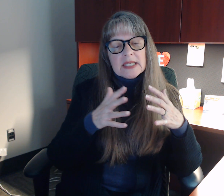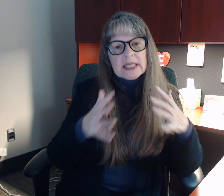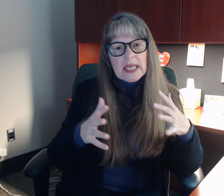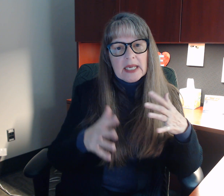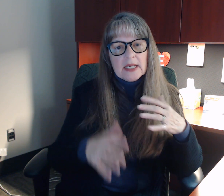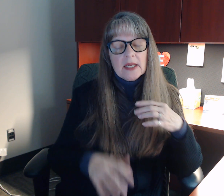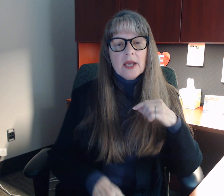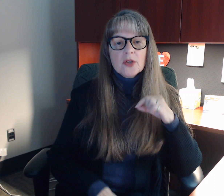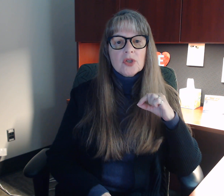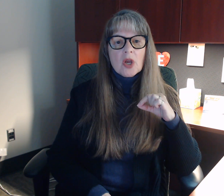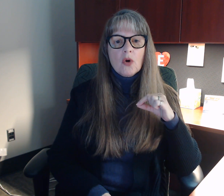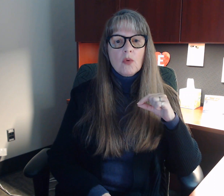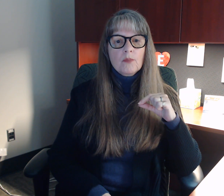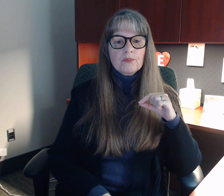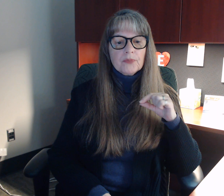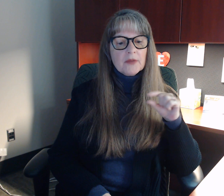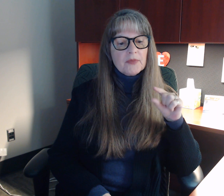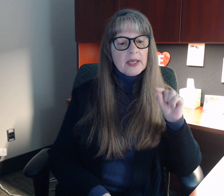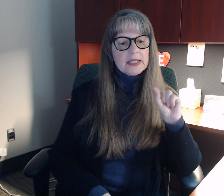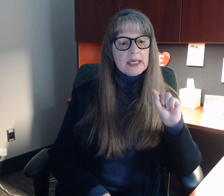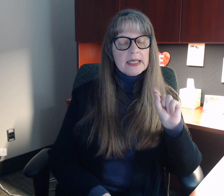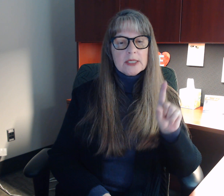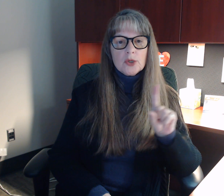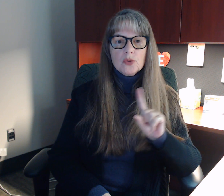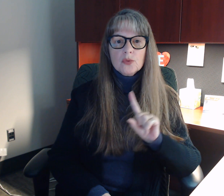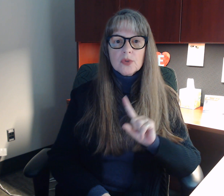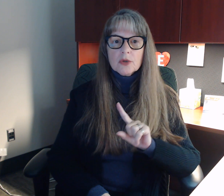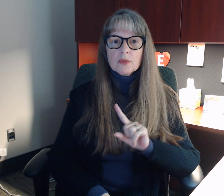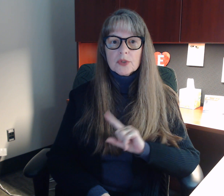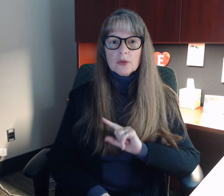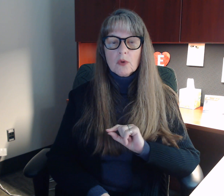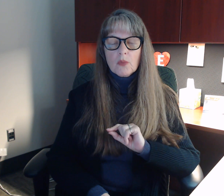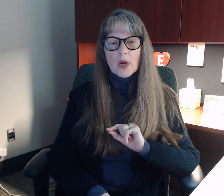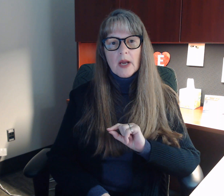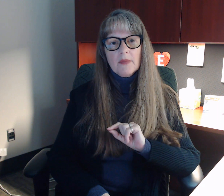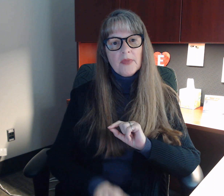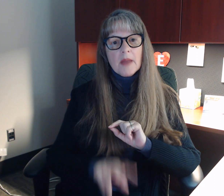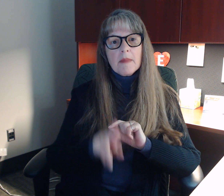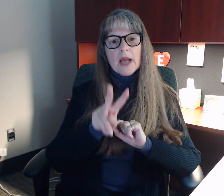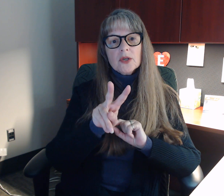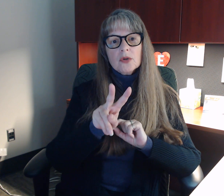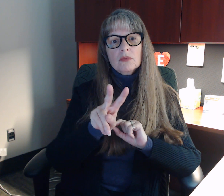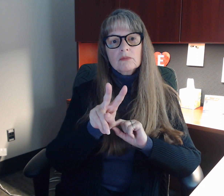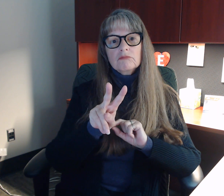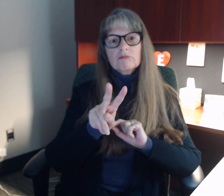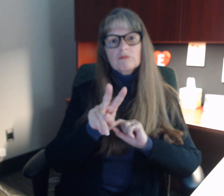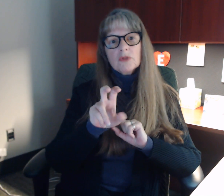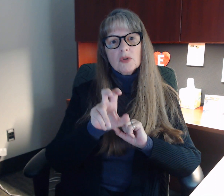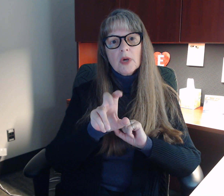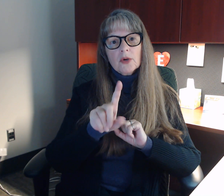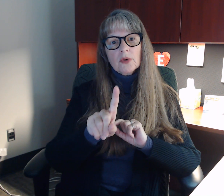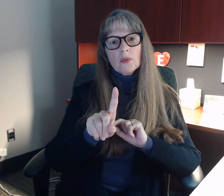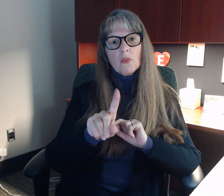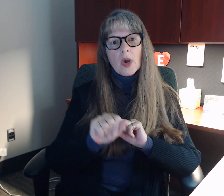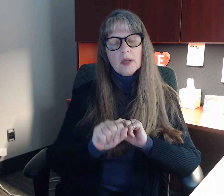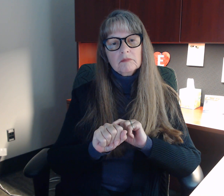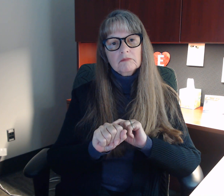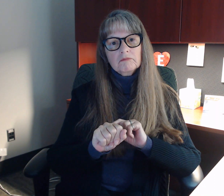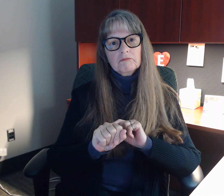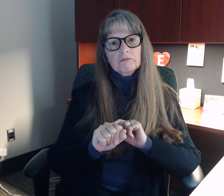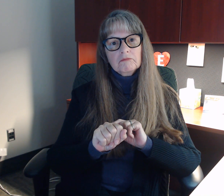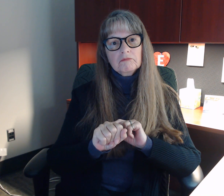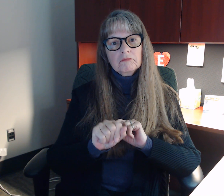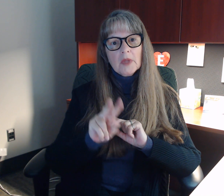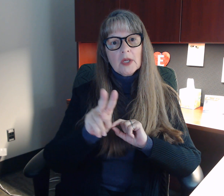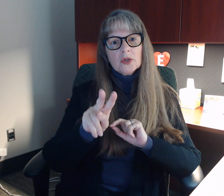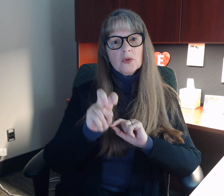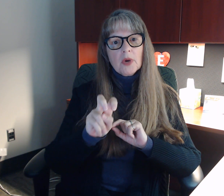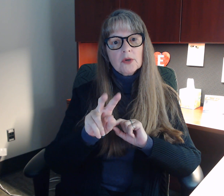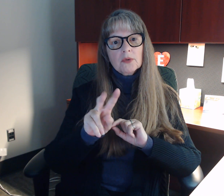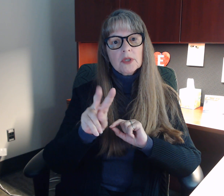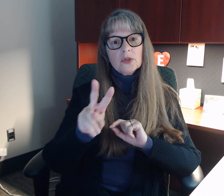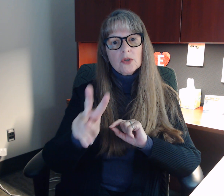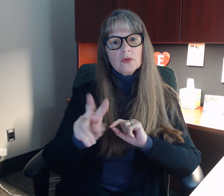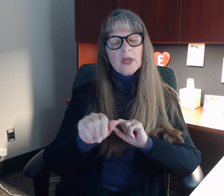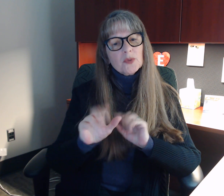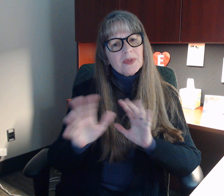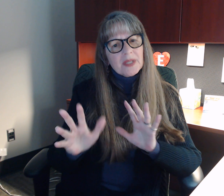it. So if they see 2001, they might do 201, 202. That's what they